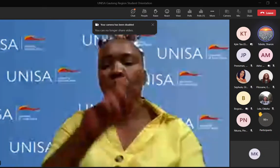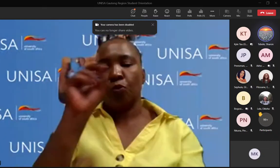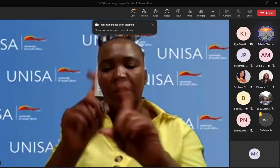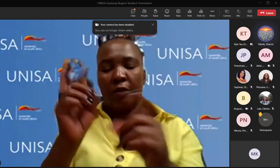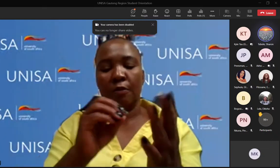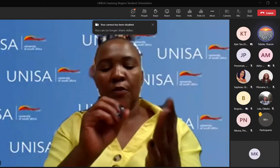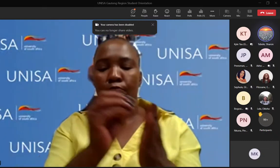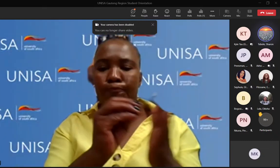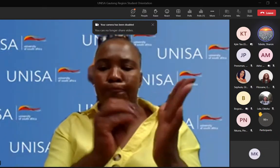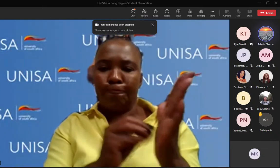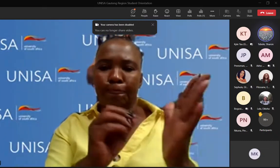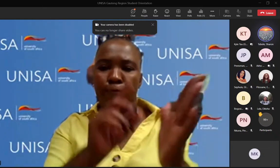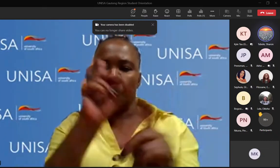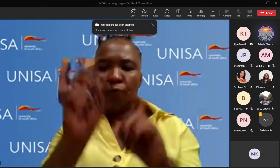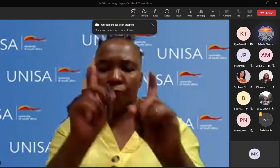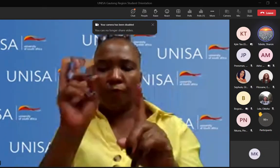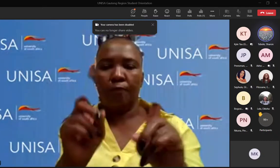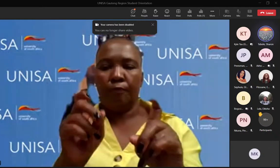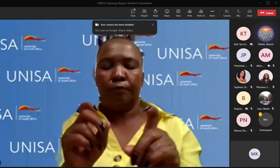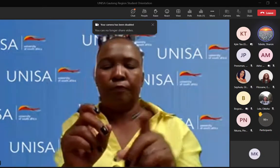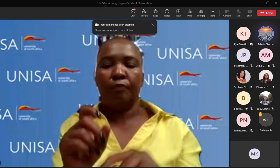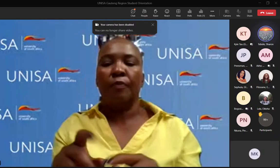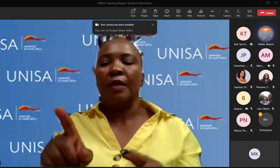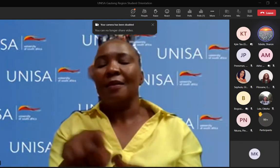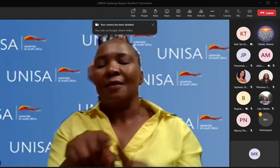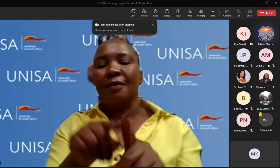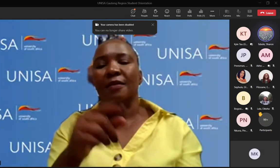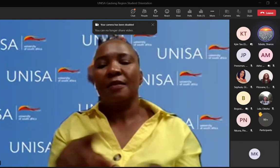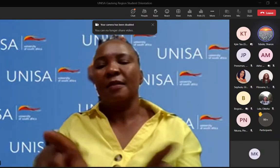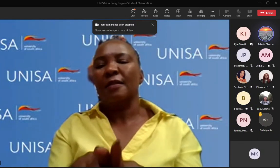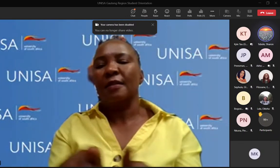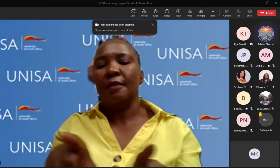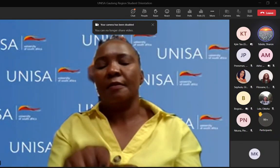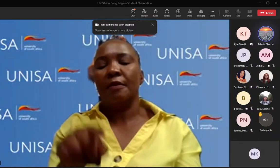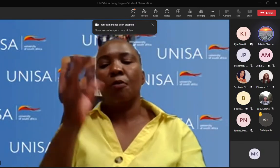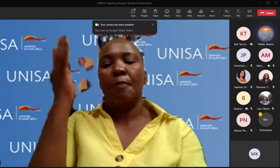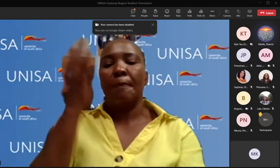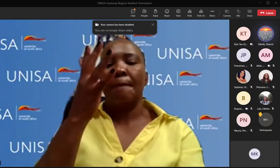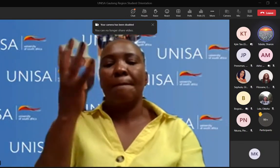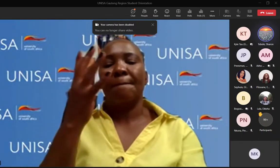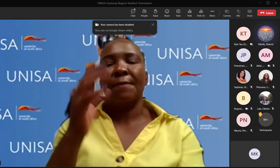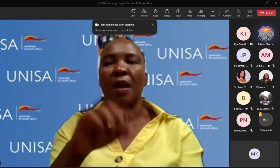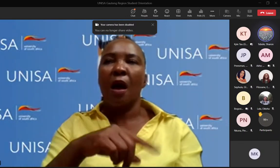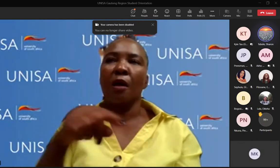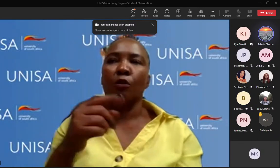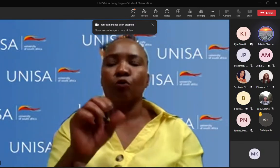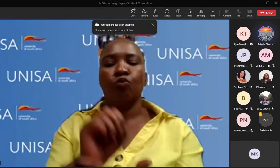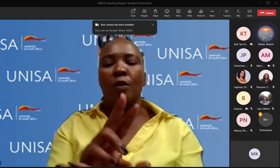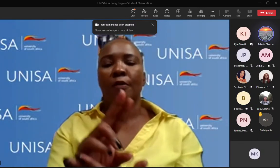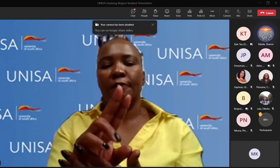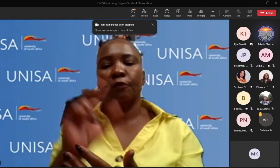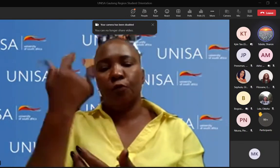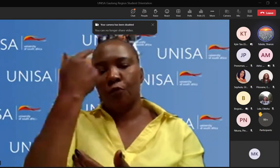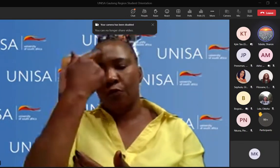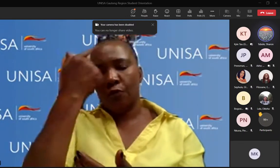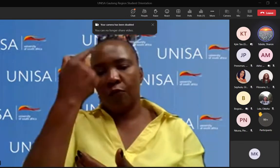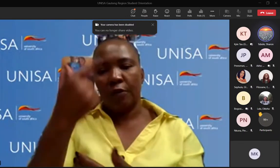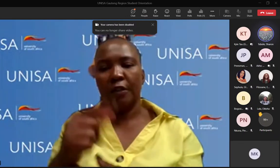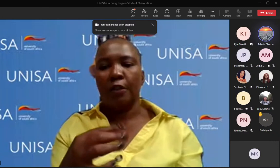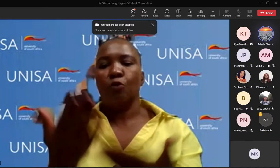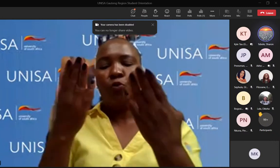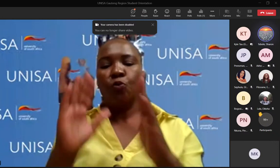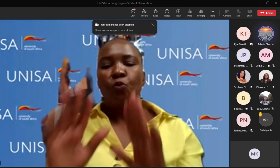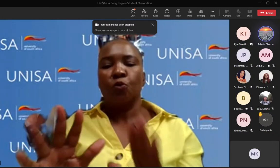but my advice is stay input there's going to be a presentation around 12 from student assessment which includes